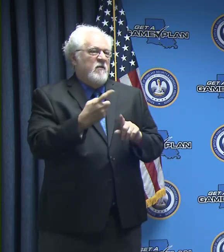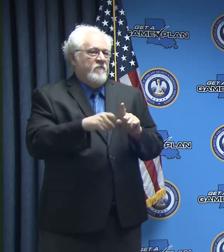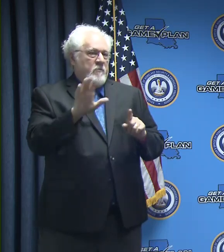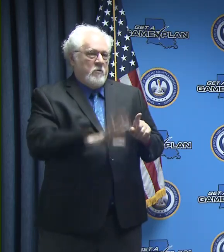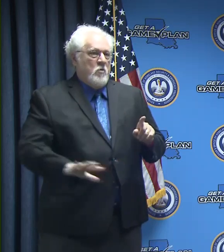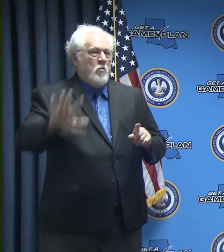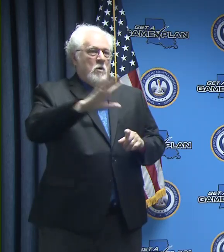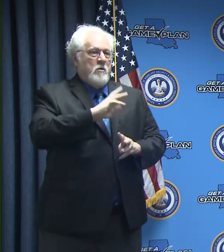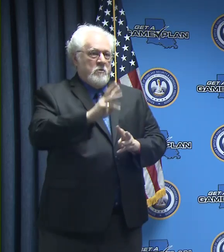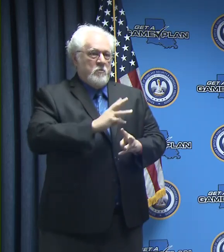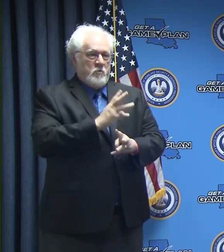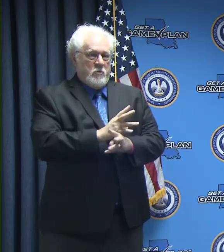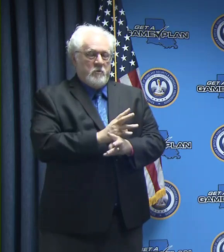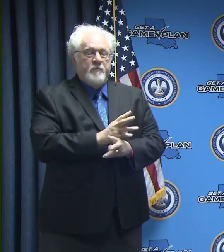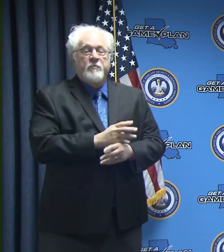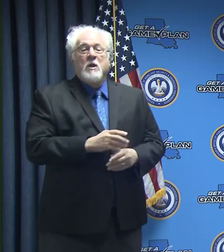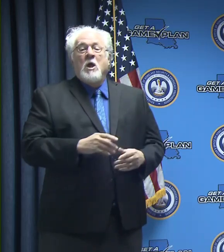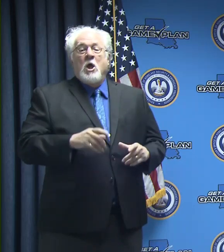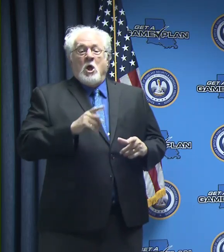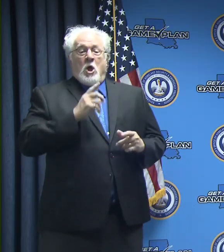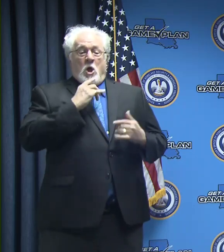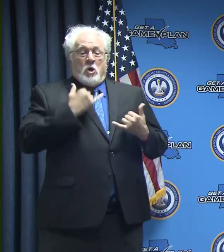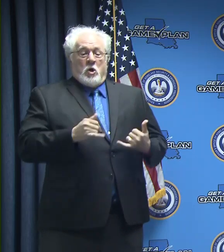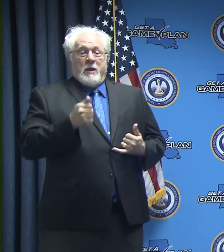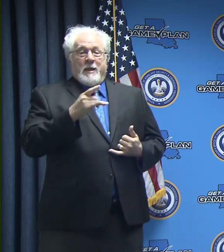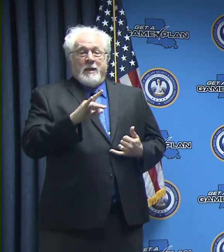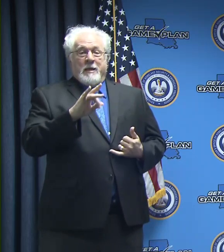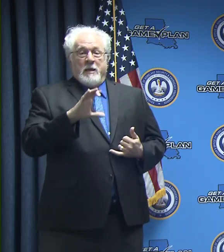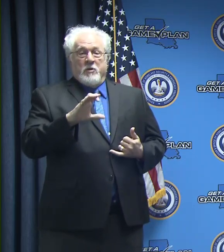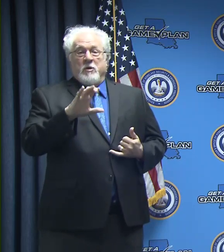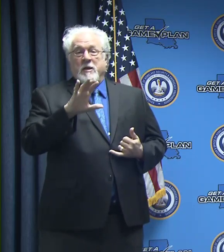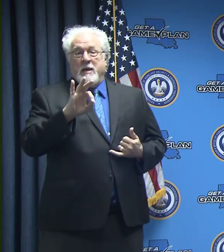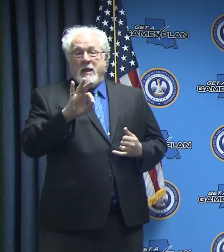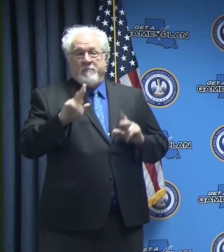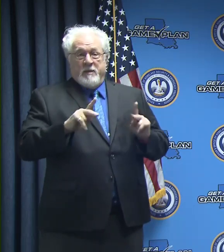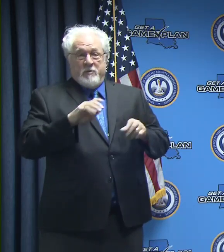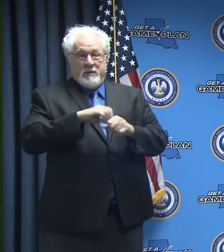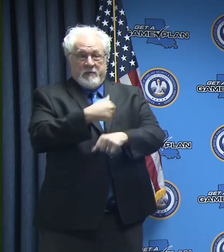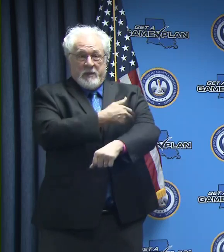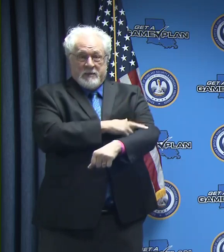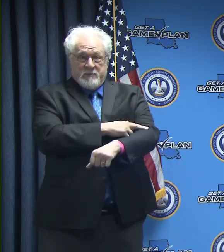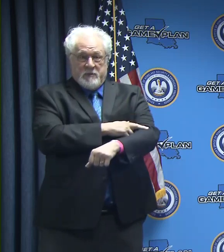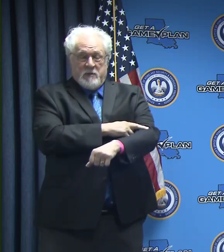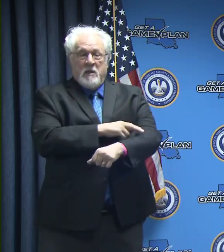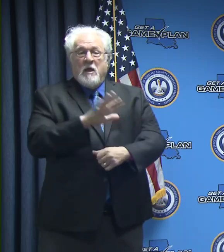world. Currently, there are 1,809 people who are hospitalized.